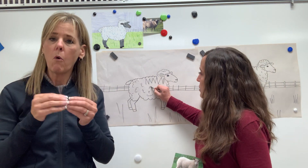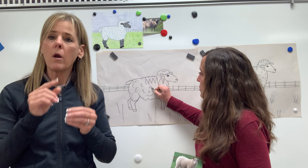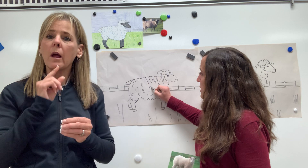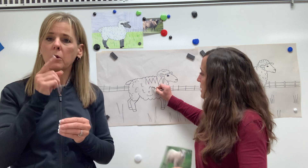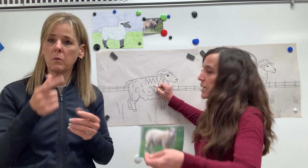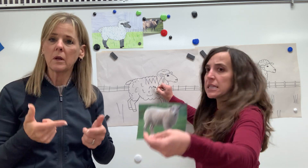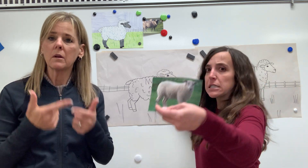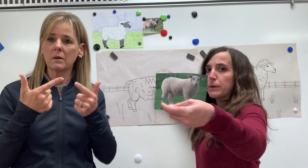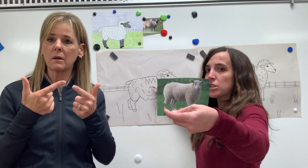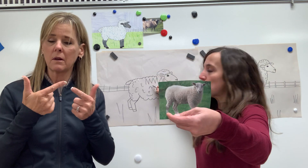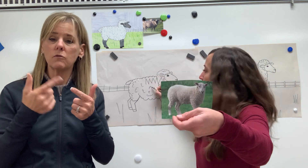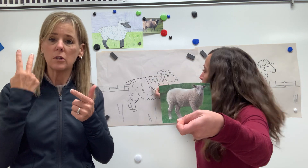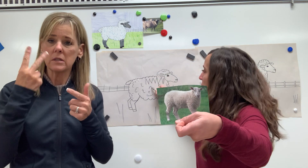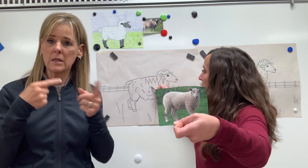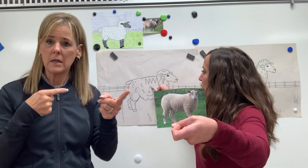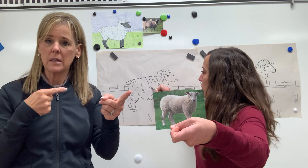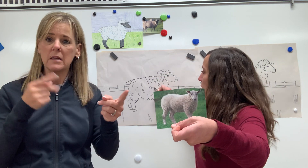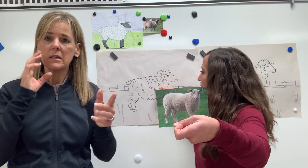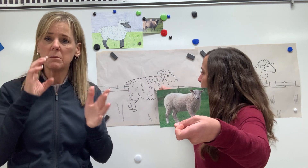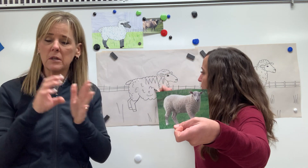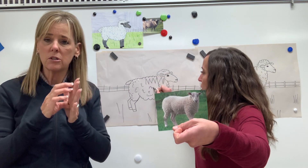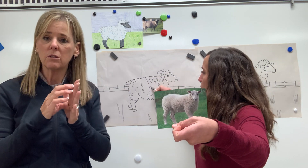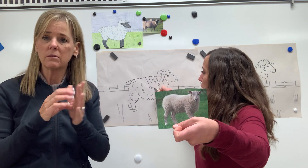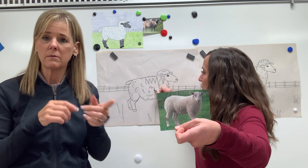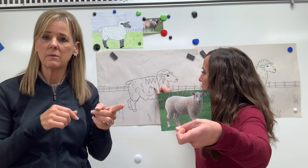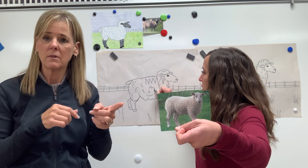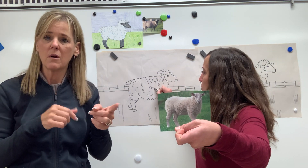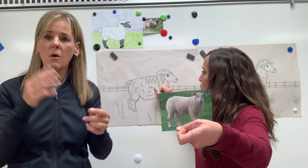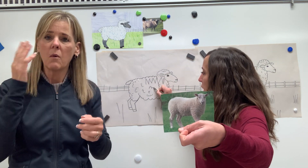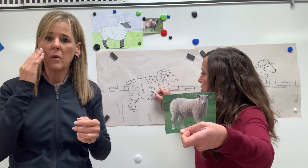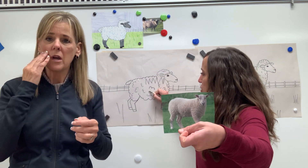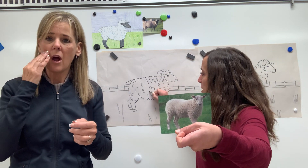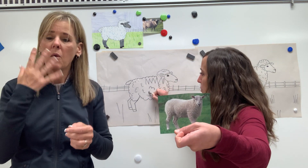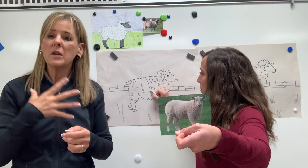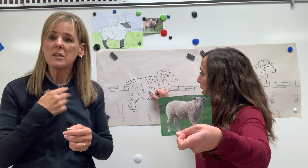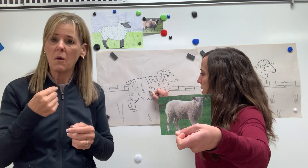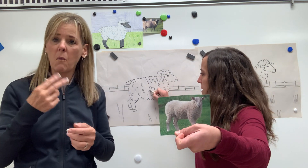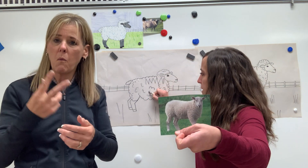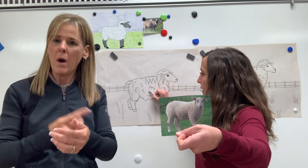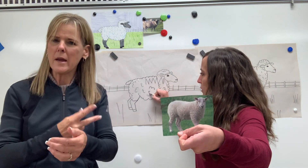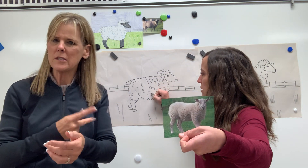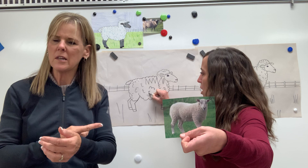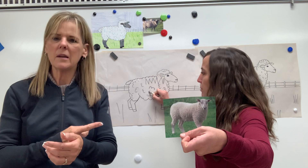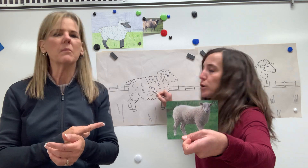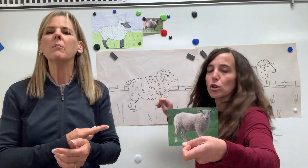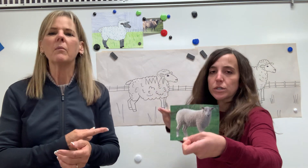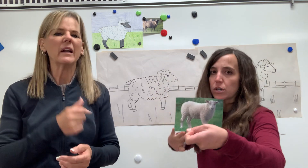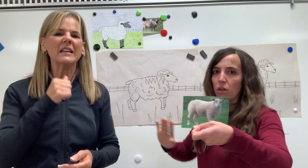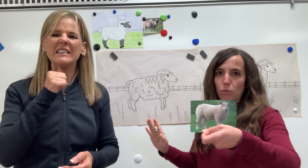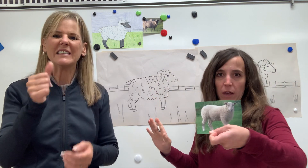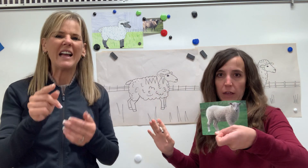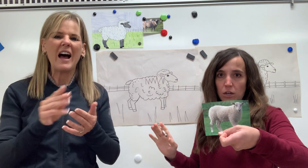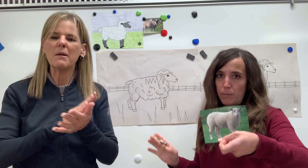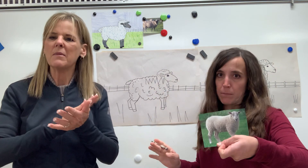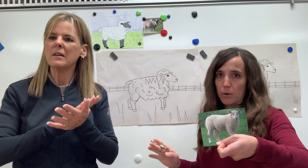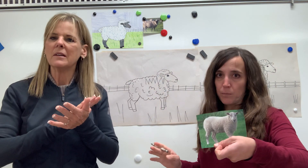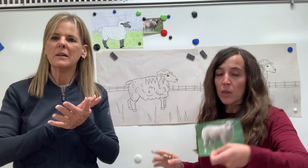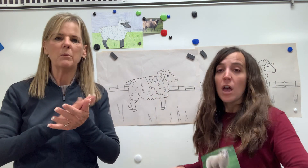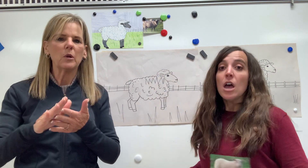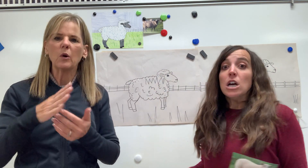you can see in this picture, in real life, we know it's a white sheep, but it's definitely not pure solid white like your paper.